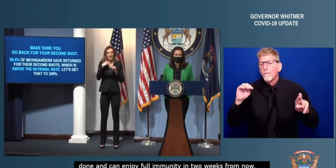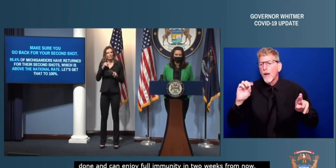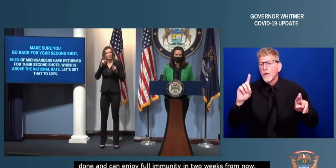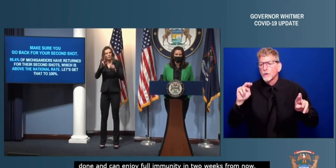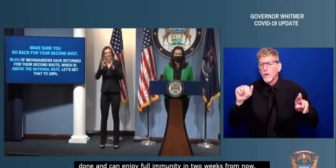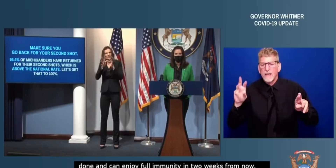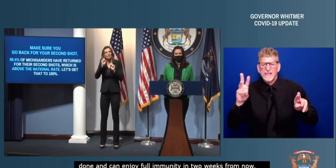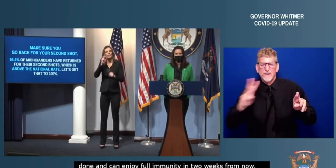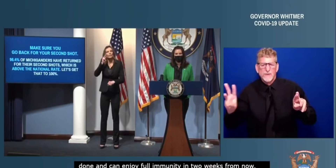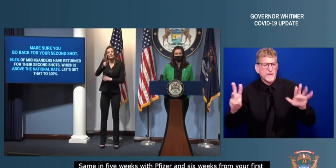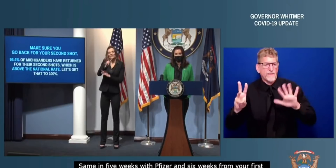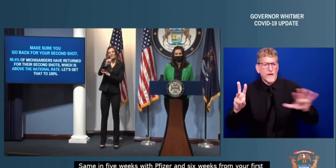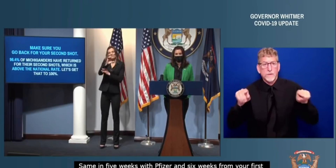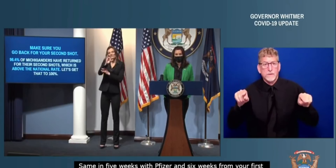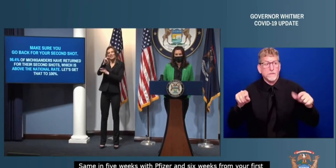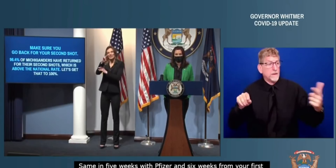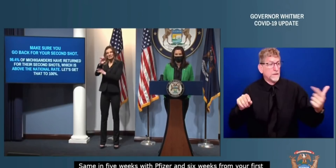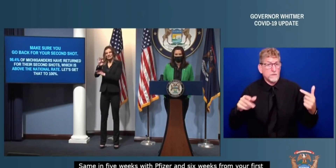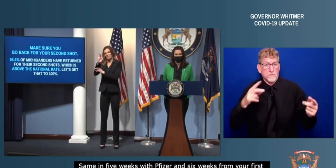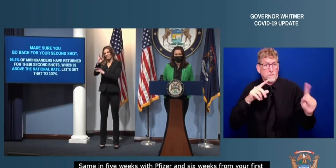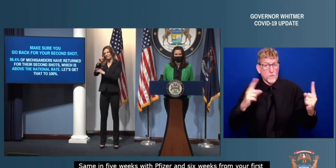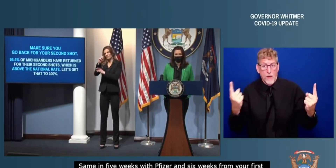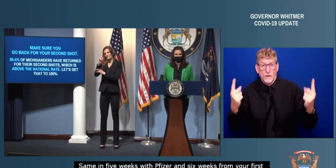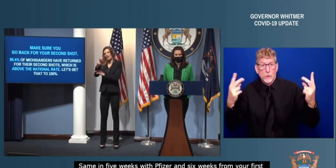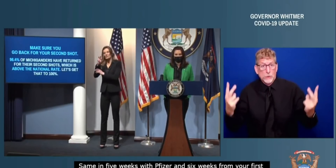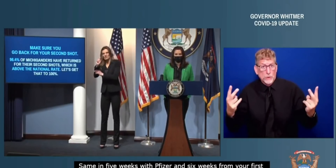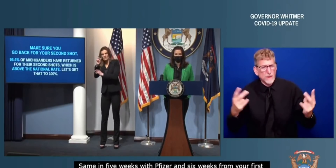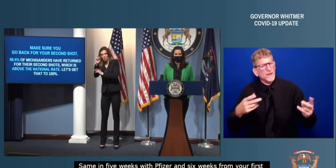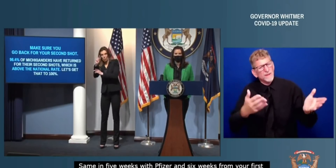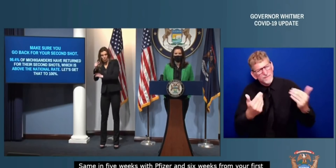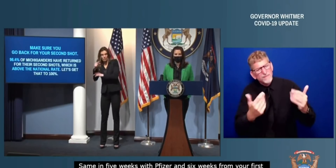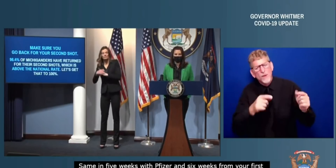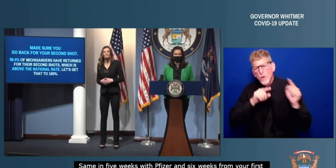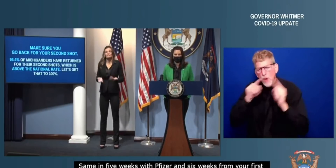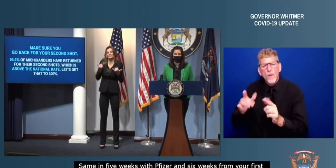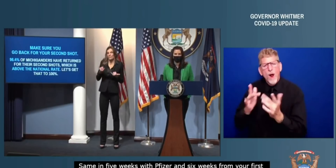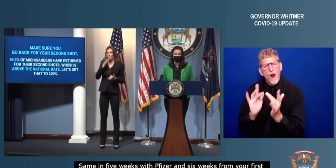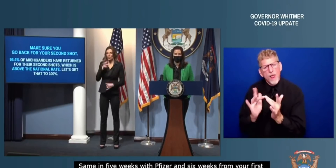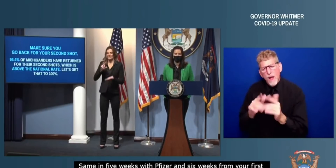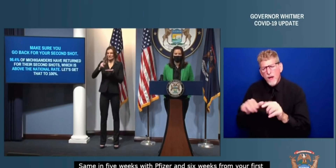appointment. 2 weeks after I get my second Pfizer shot later today, I'm